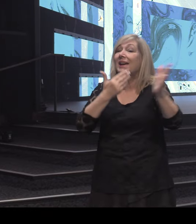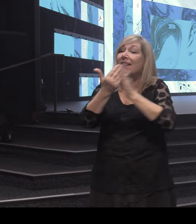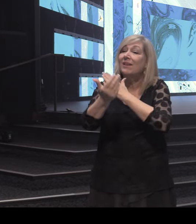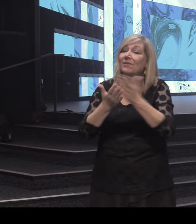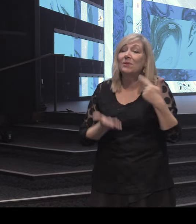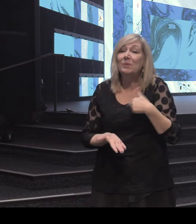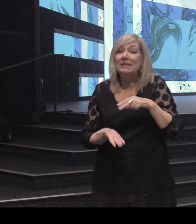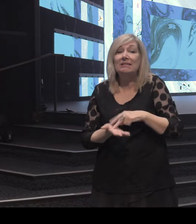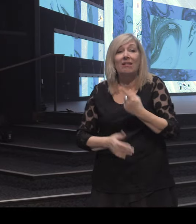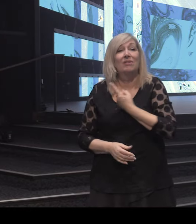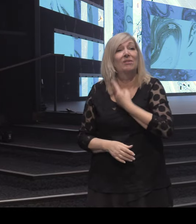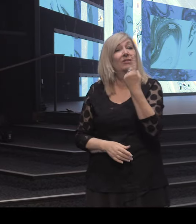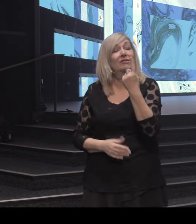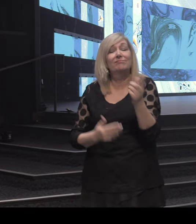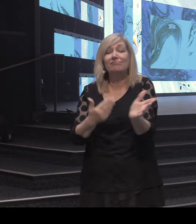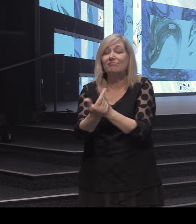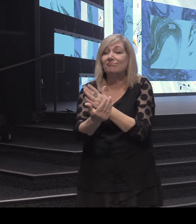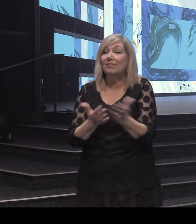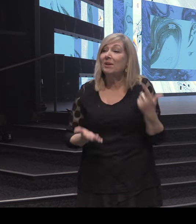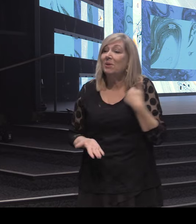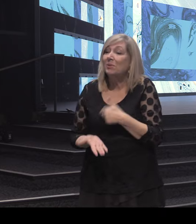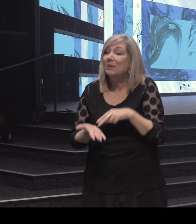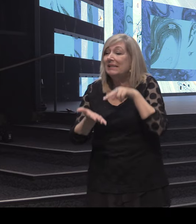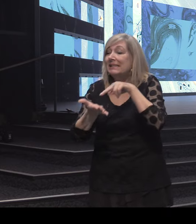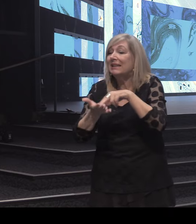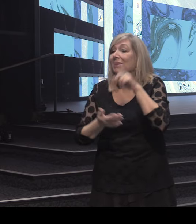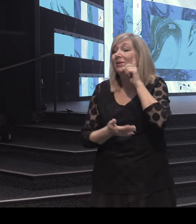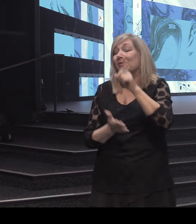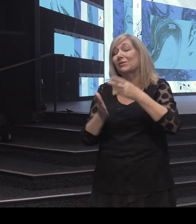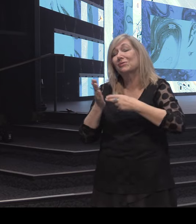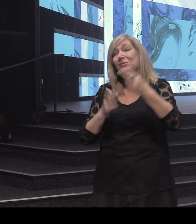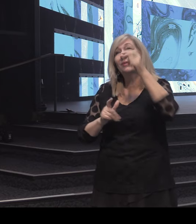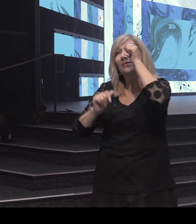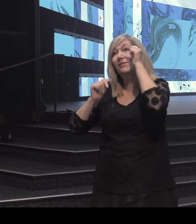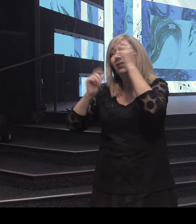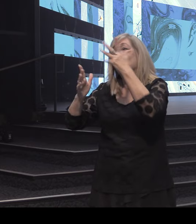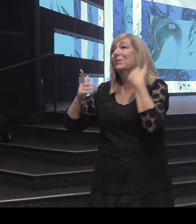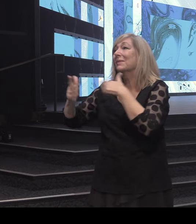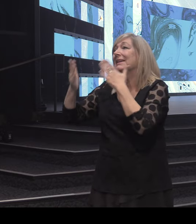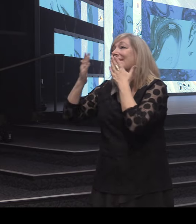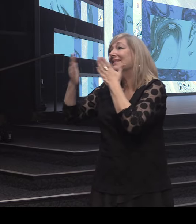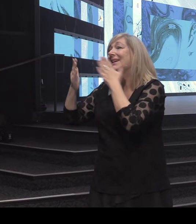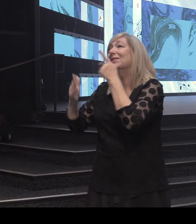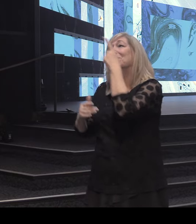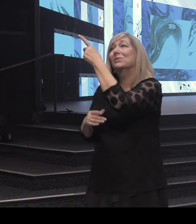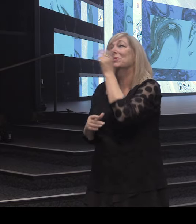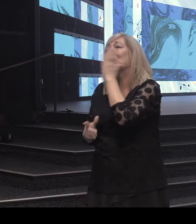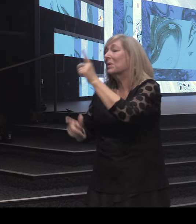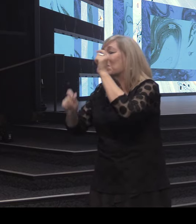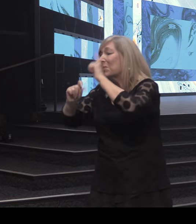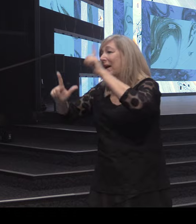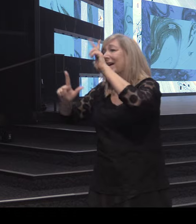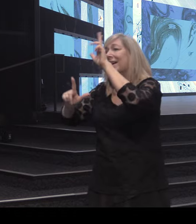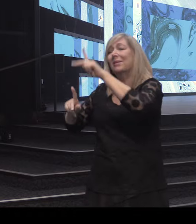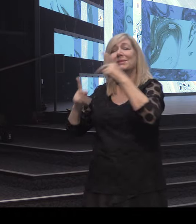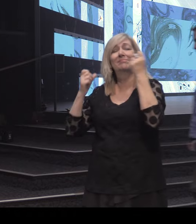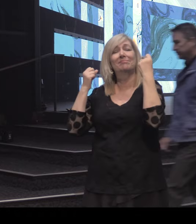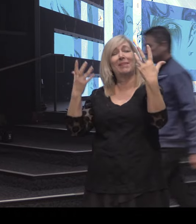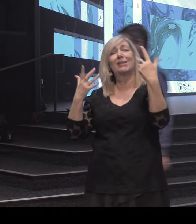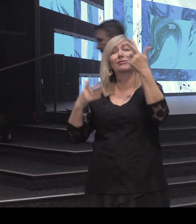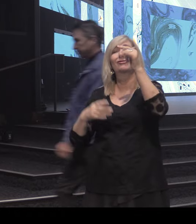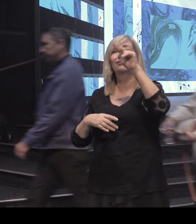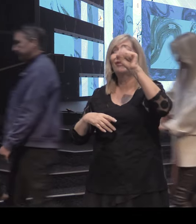we stand alone. And as we stand for truth, Father, we thank you that you are about to wake up giants